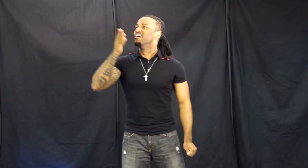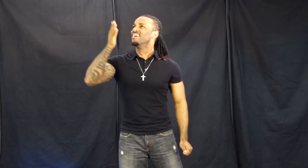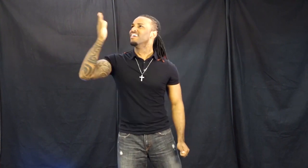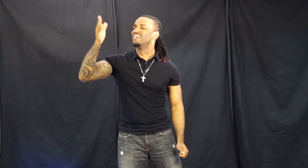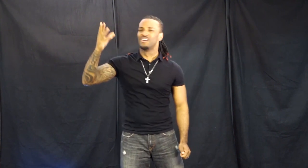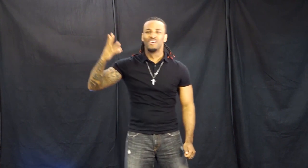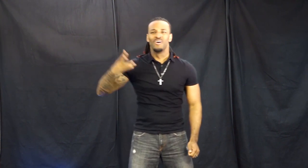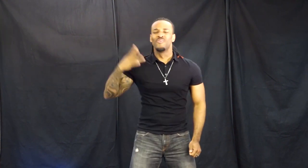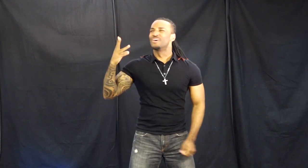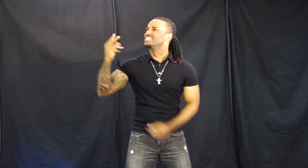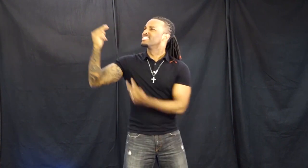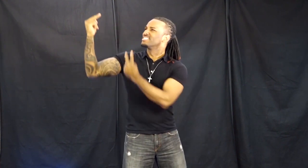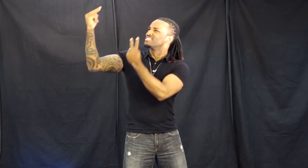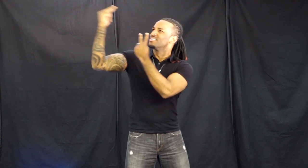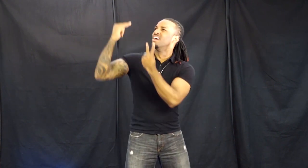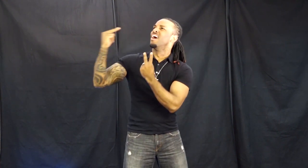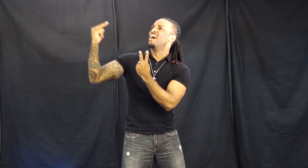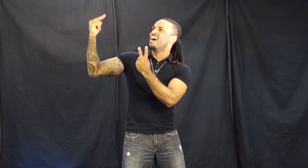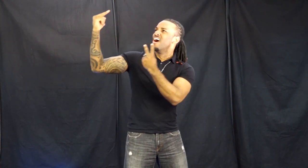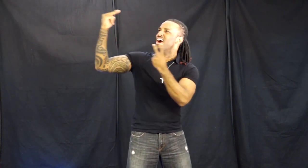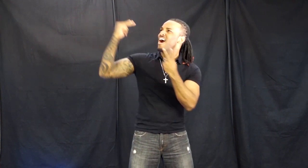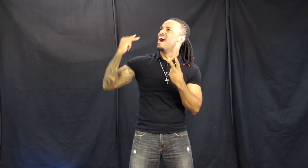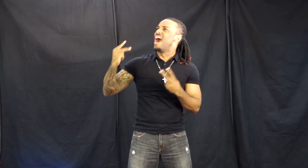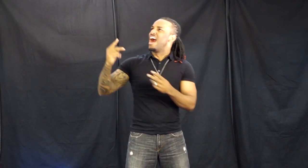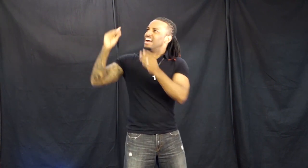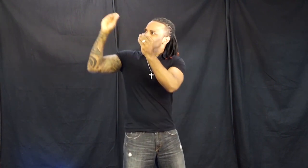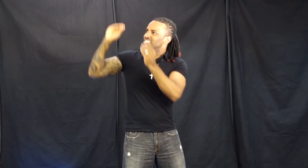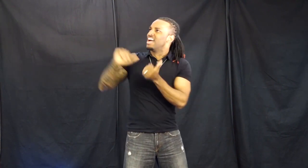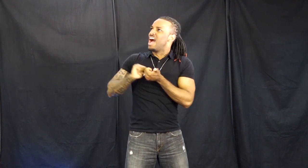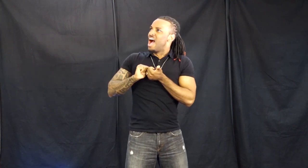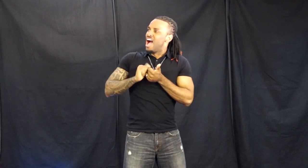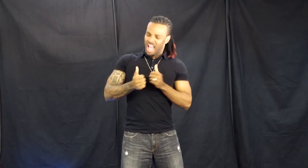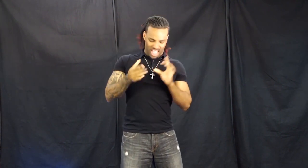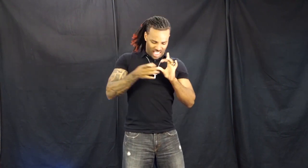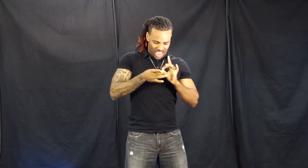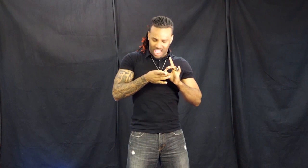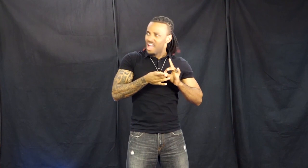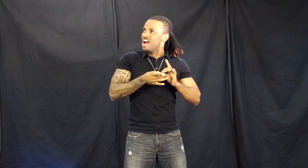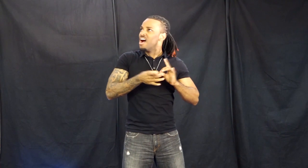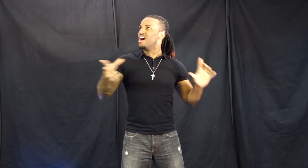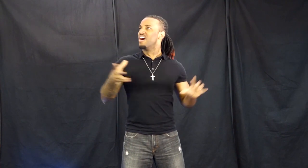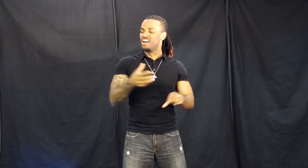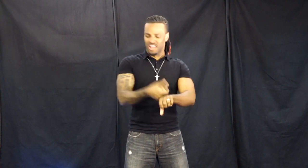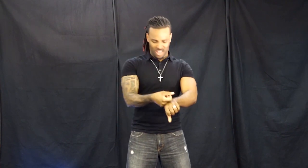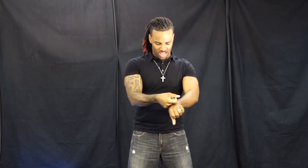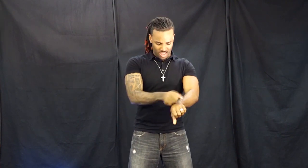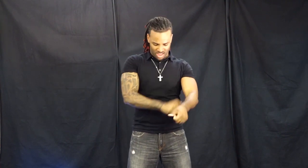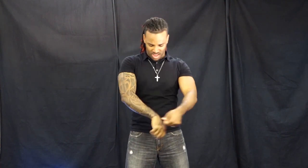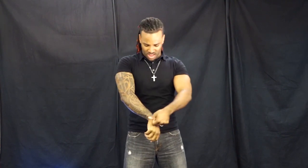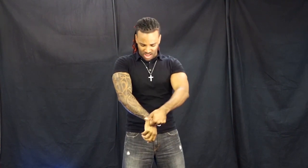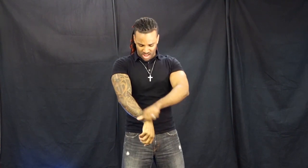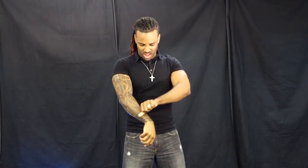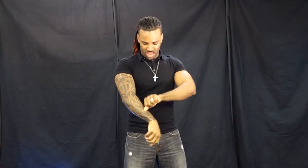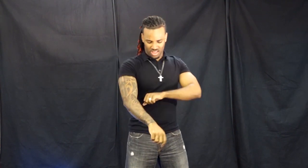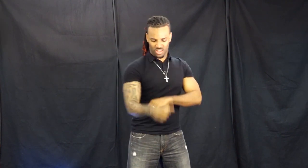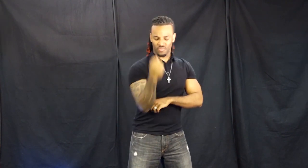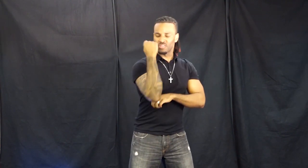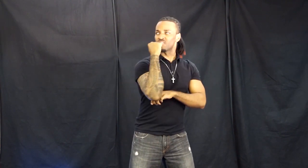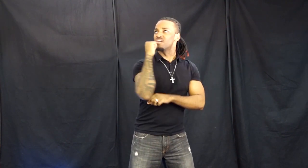other side. Washington is watching from the other side. Teach me how to say goodbye. Rise up, rise up,